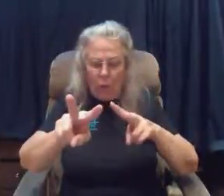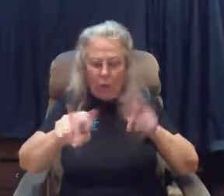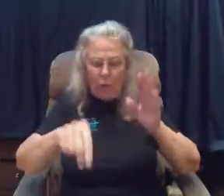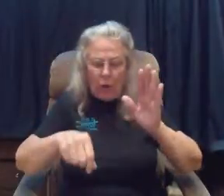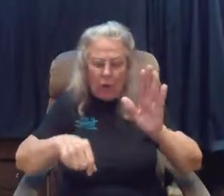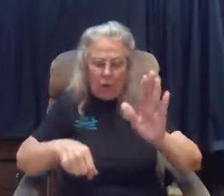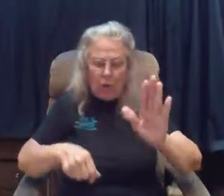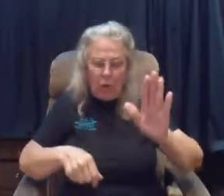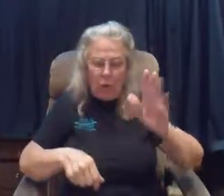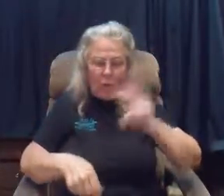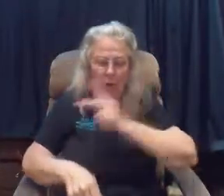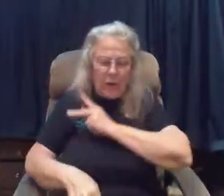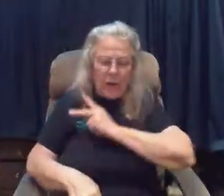Behold your